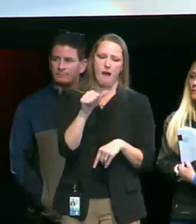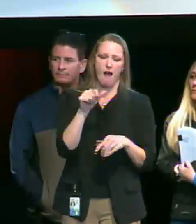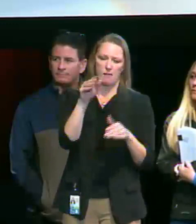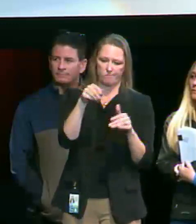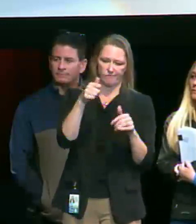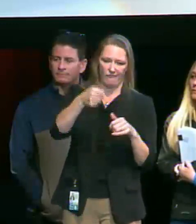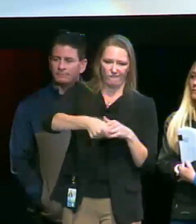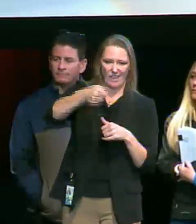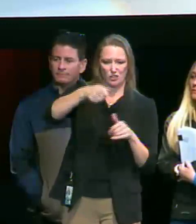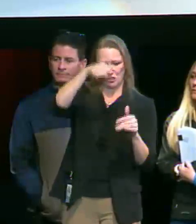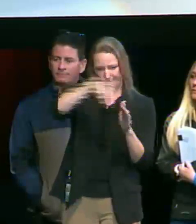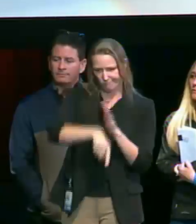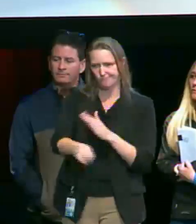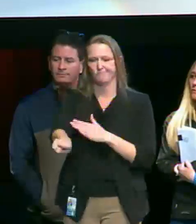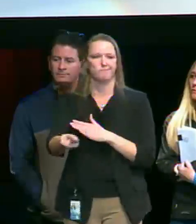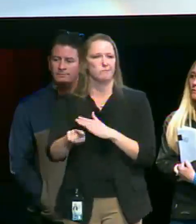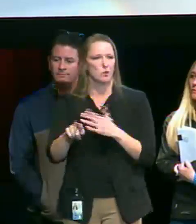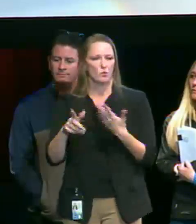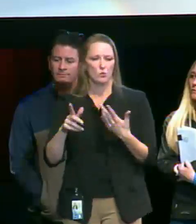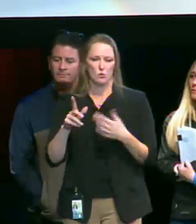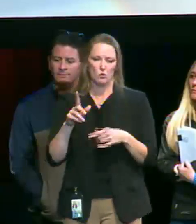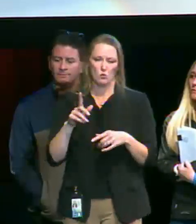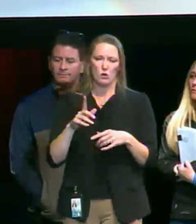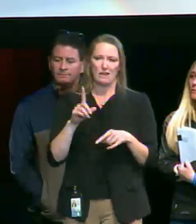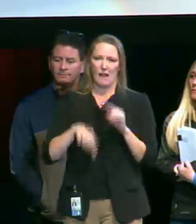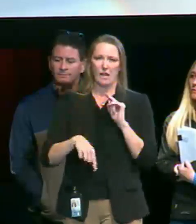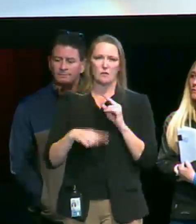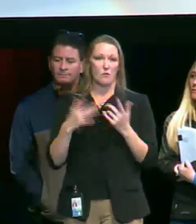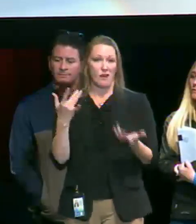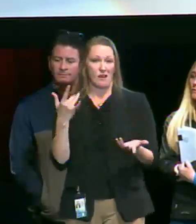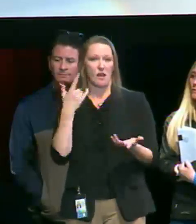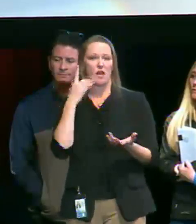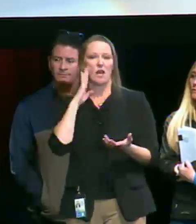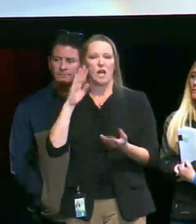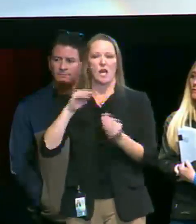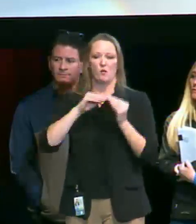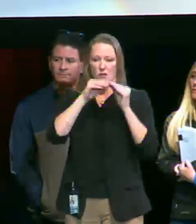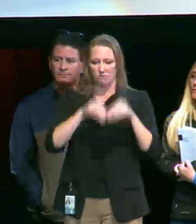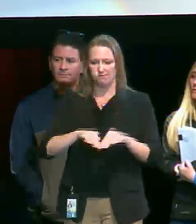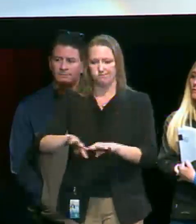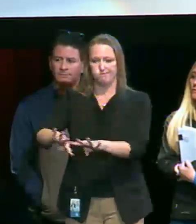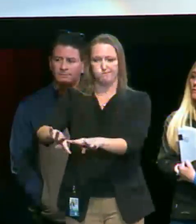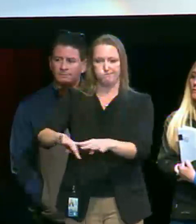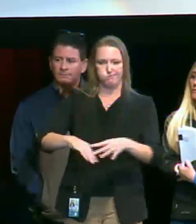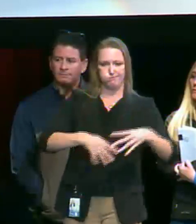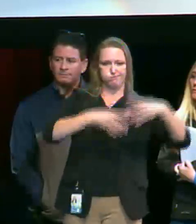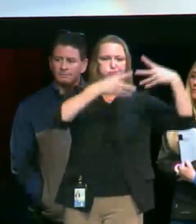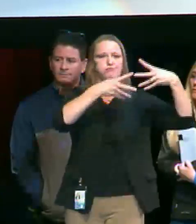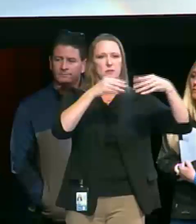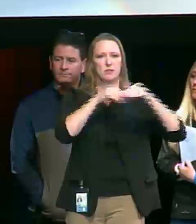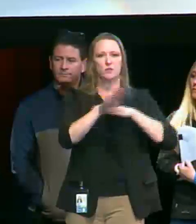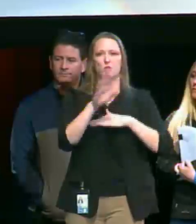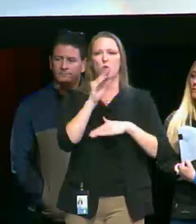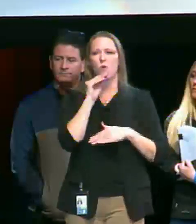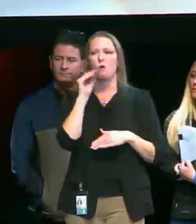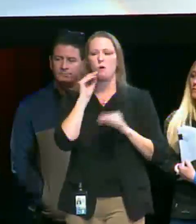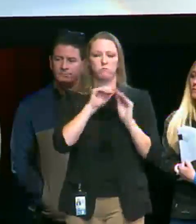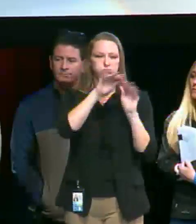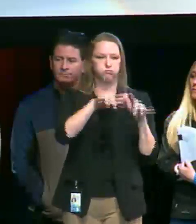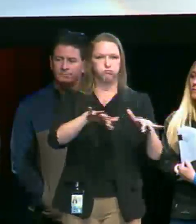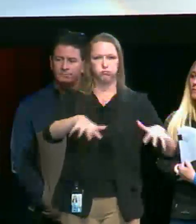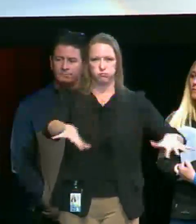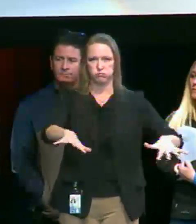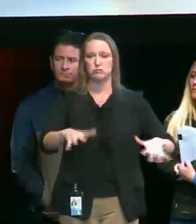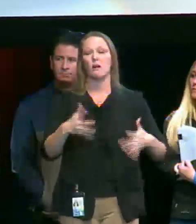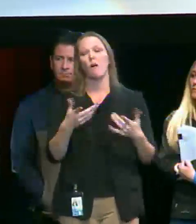wastewater line, because it can back up. It could back up into your house, and it can also